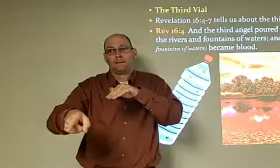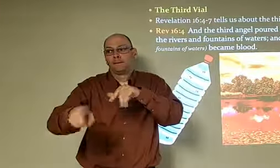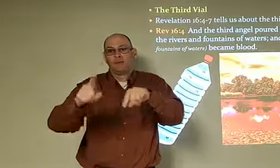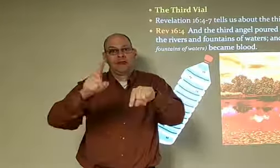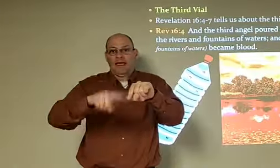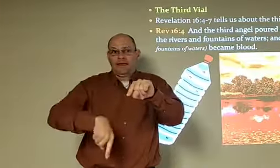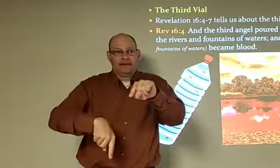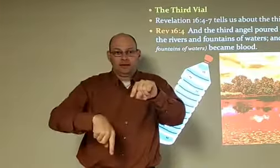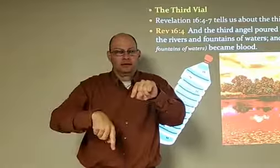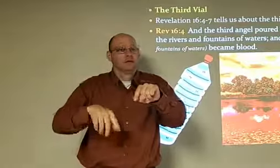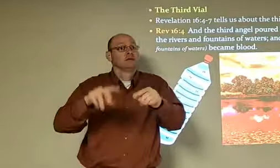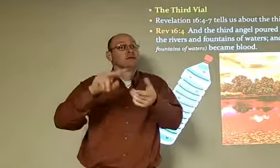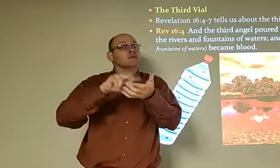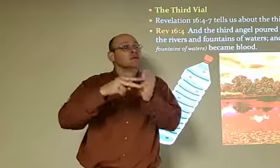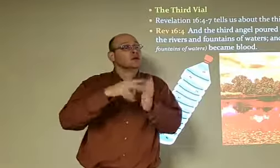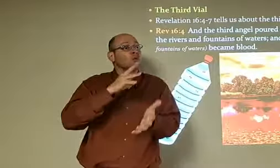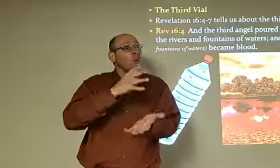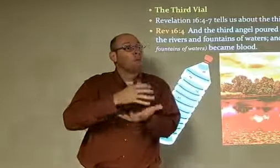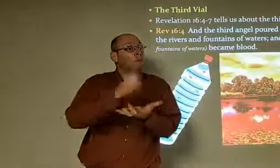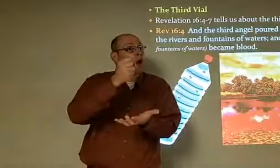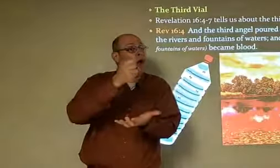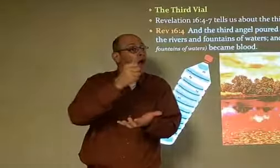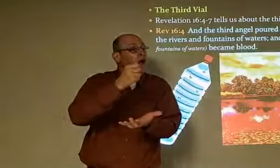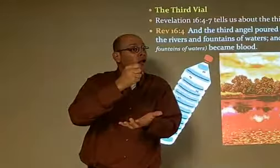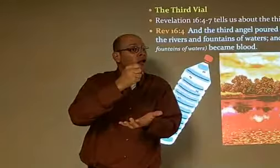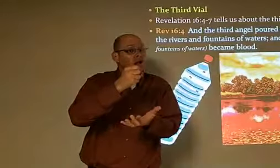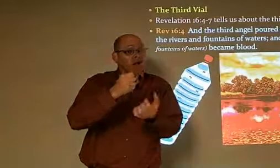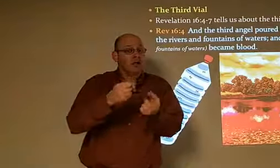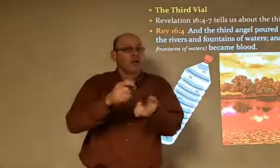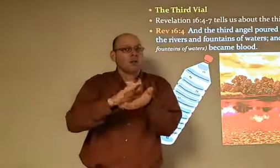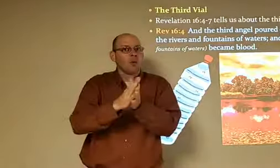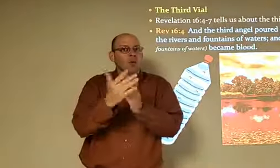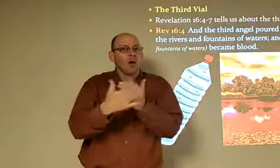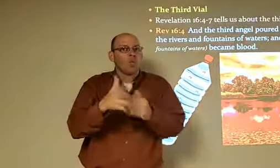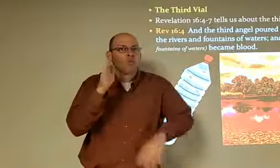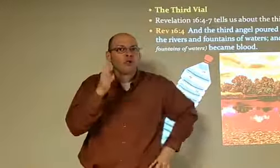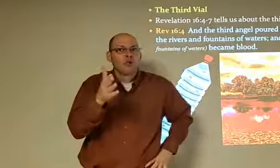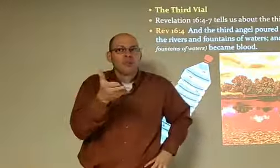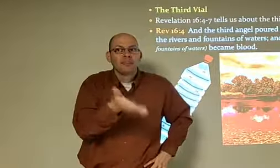you can't escape the wrath of God. For example, the water bottles, I believe